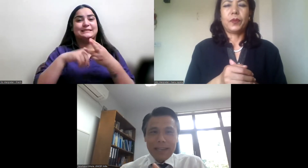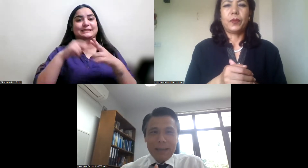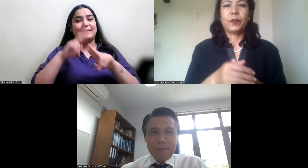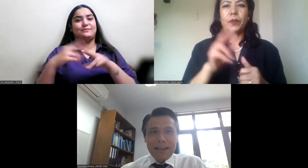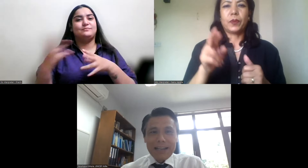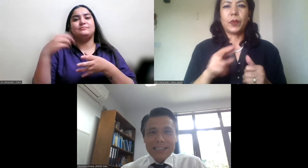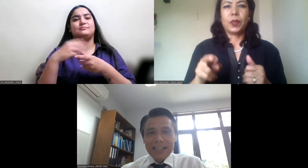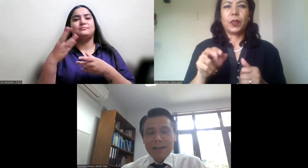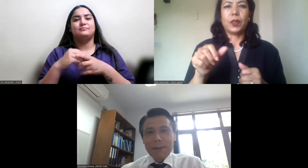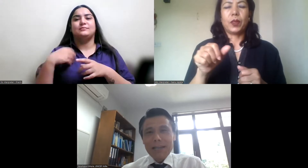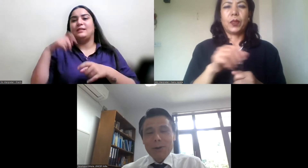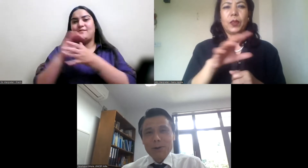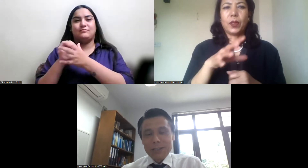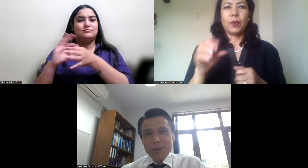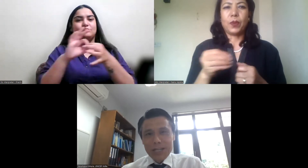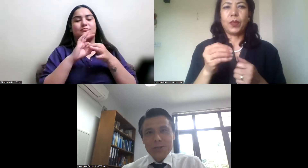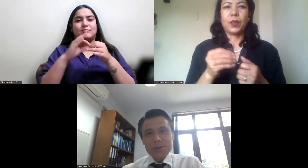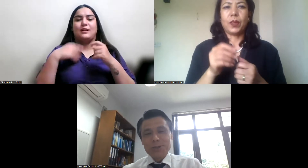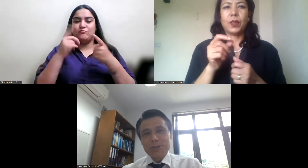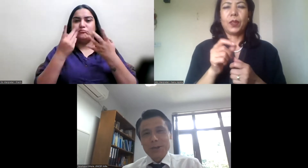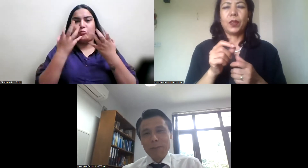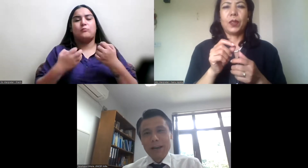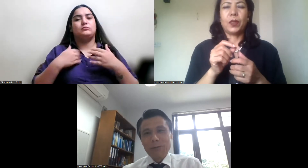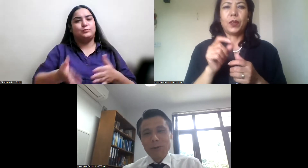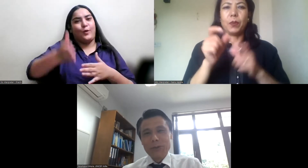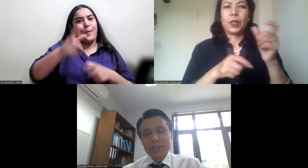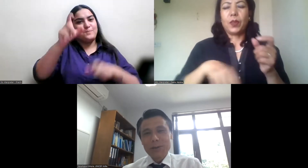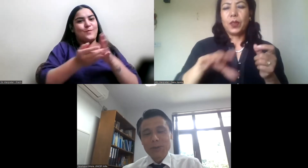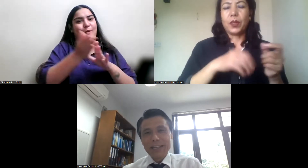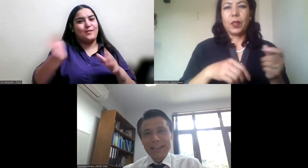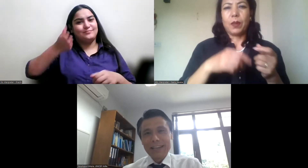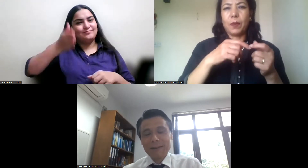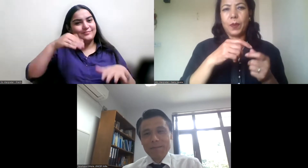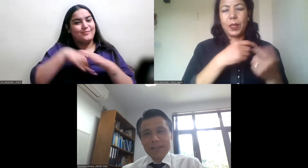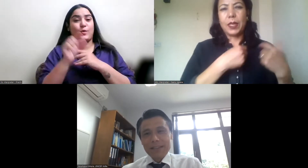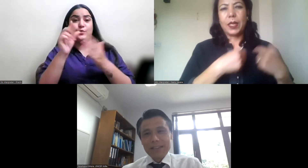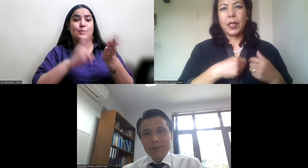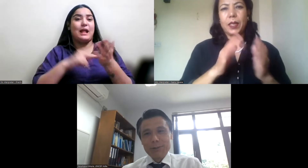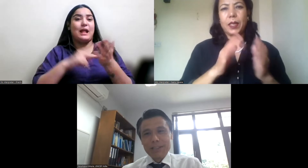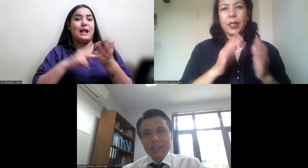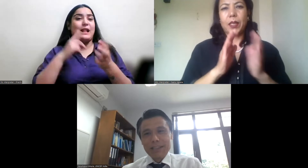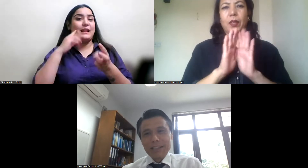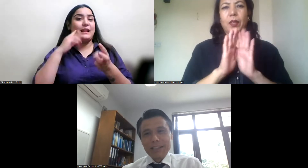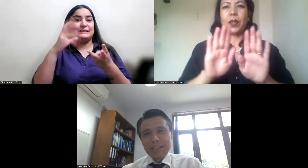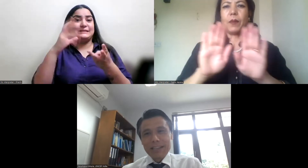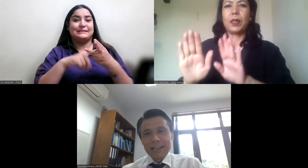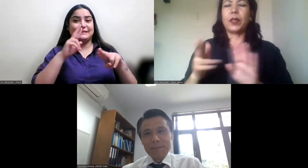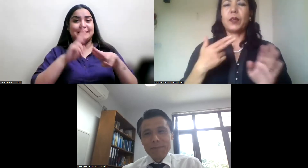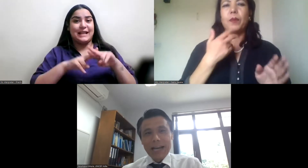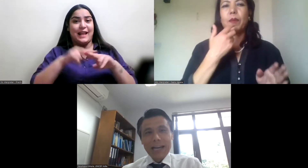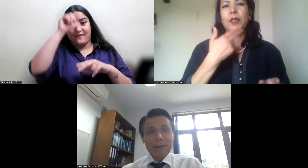me begin by extending my congratulations on behalf of UNICEF India and to